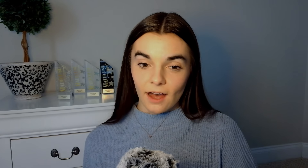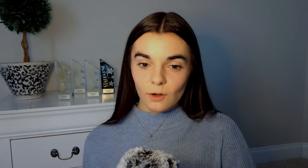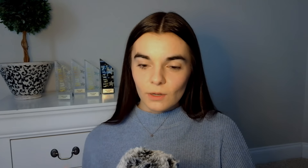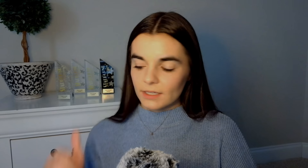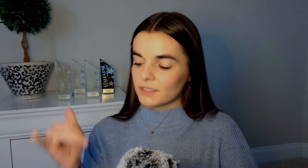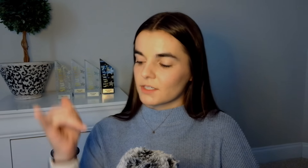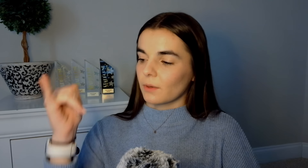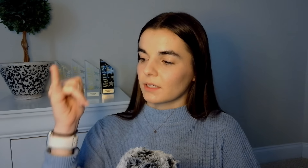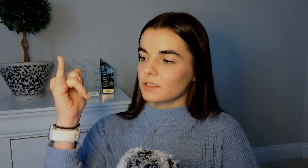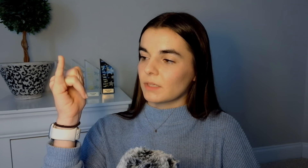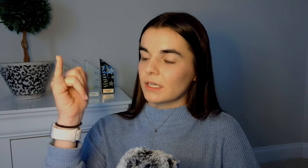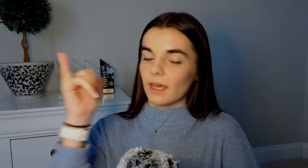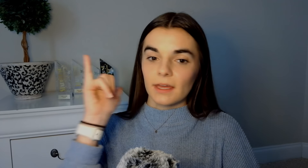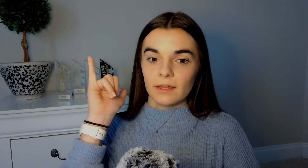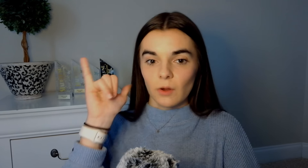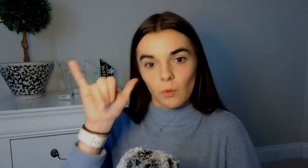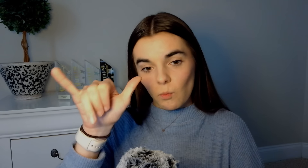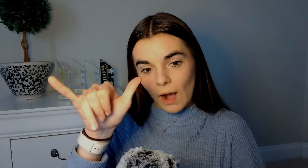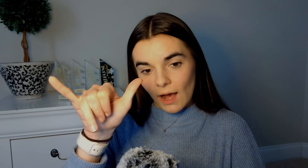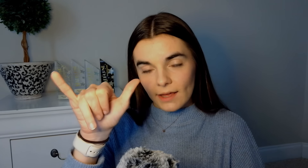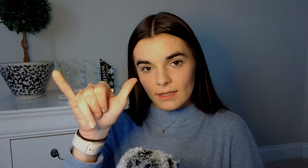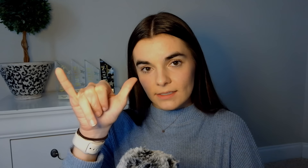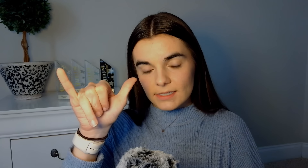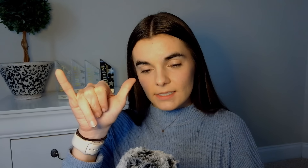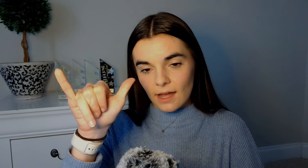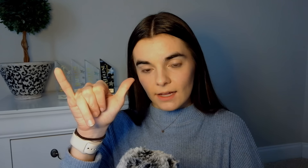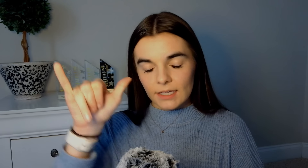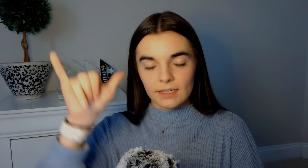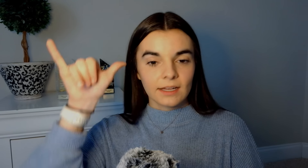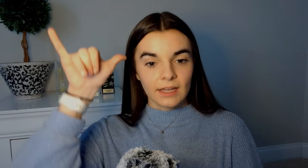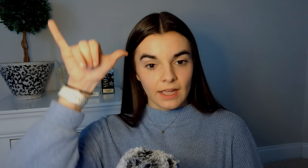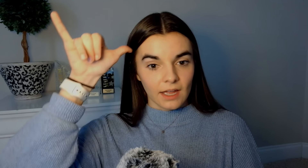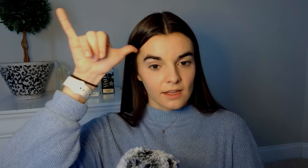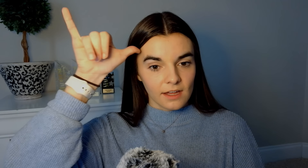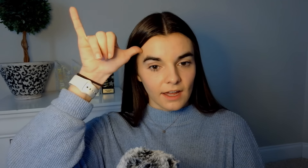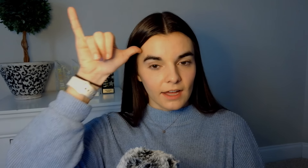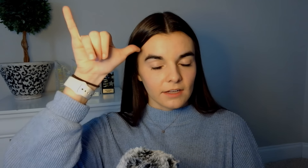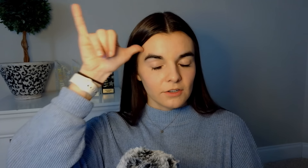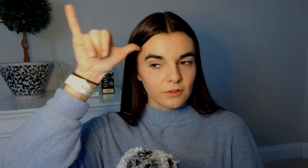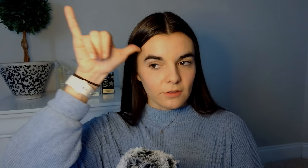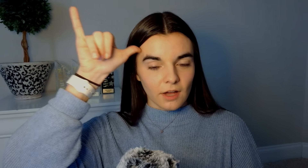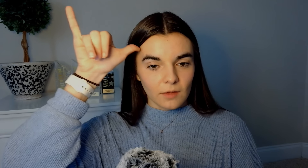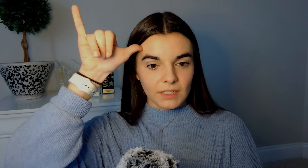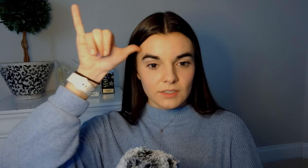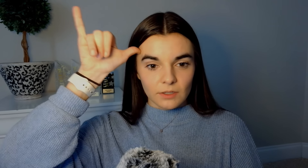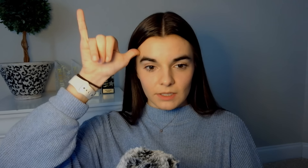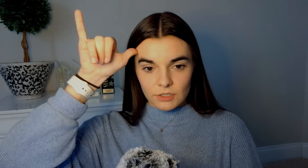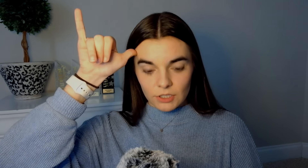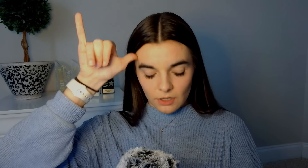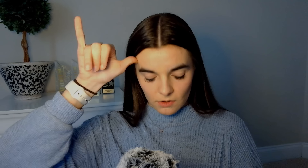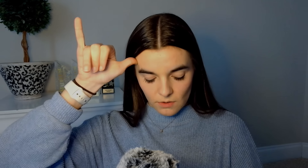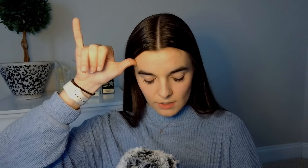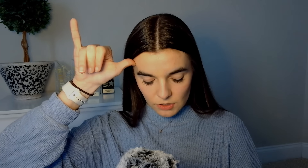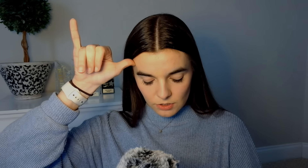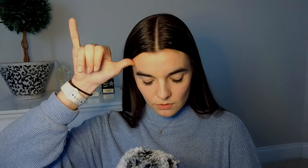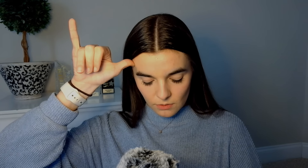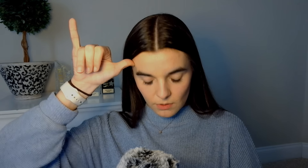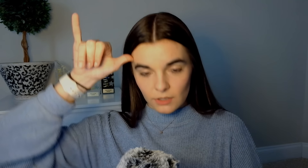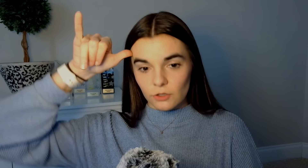Cow is going to be a Y sign, and your thumb is going to go to